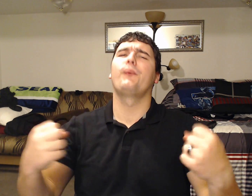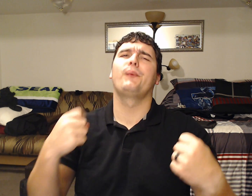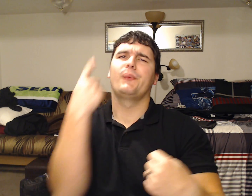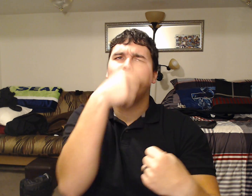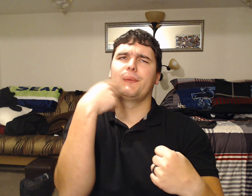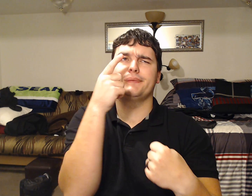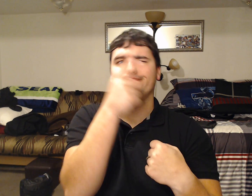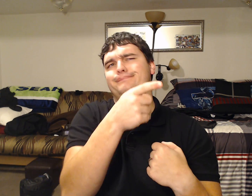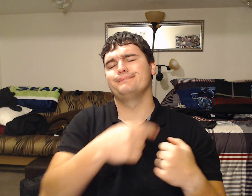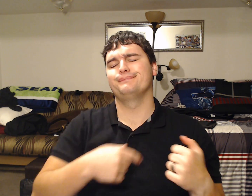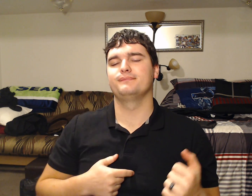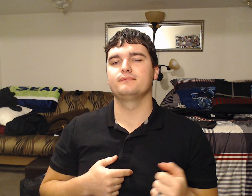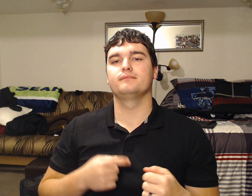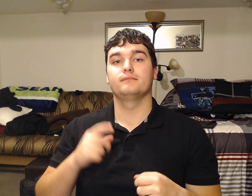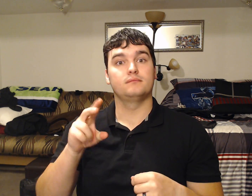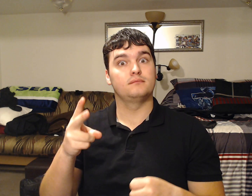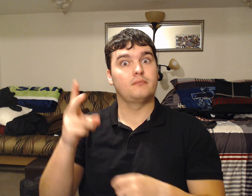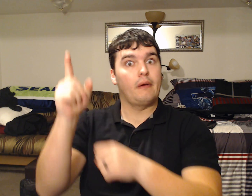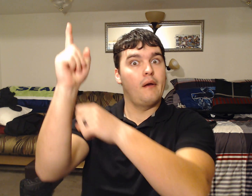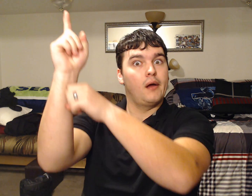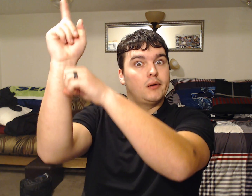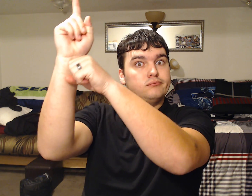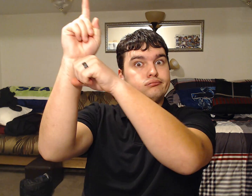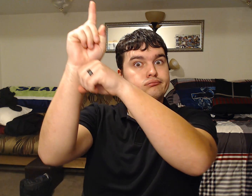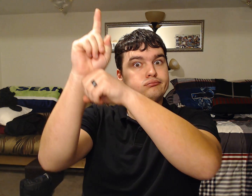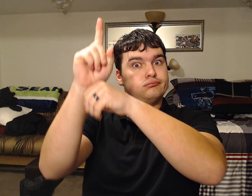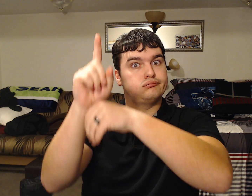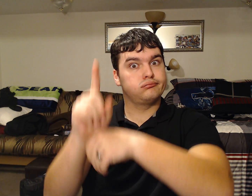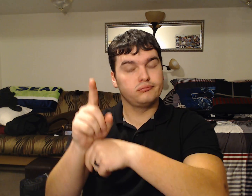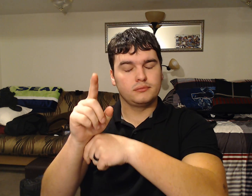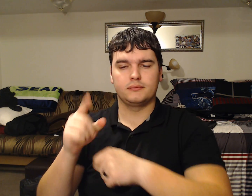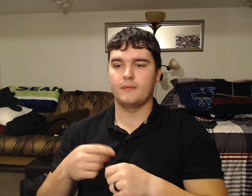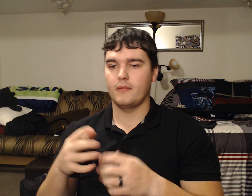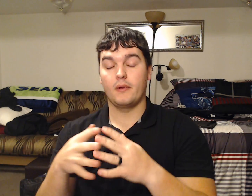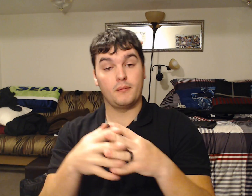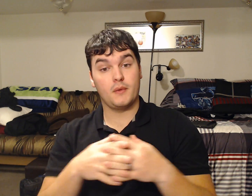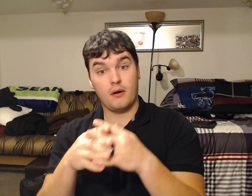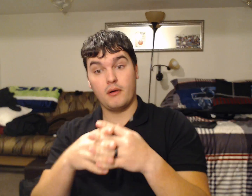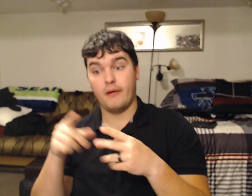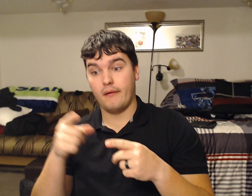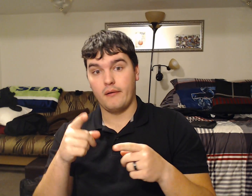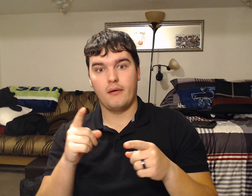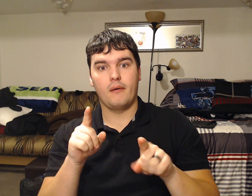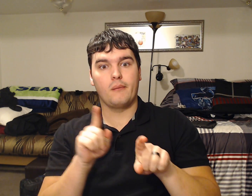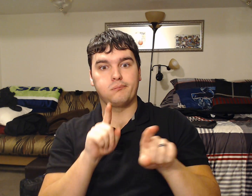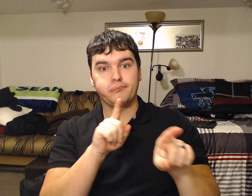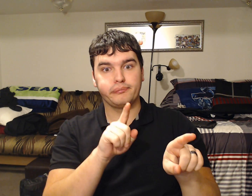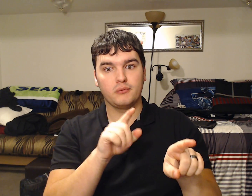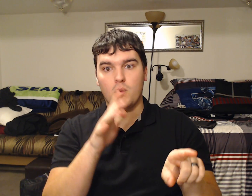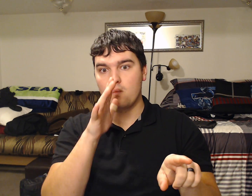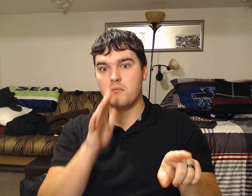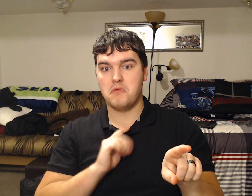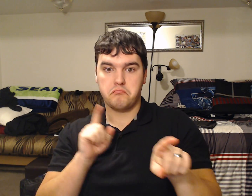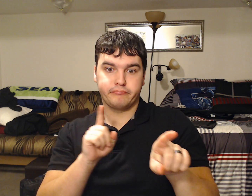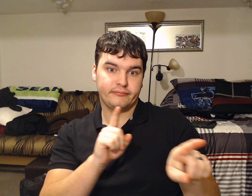a second rocket landed, and the hatch opened, and the American came out with the woman, followed by many children of varying